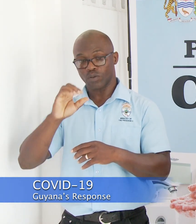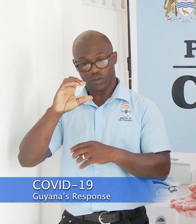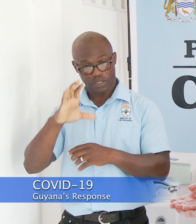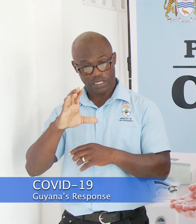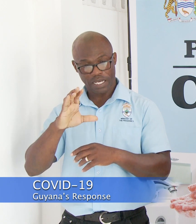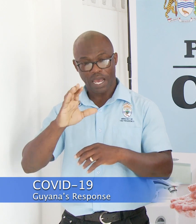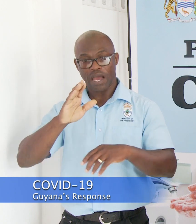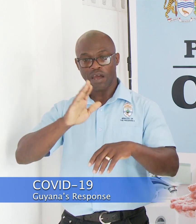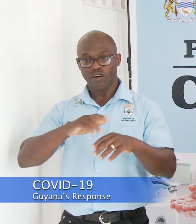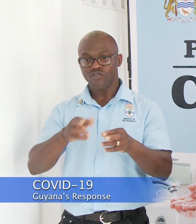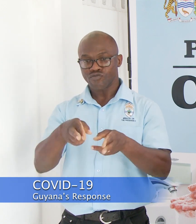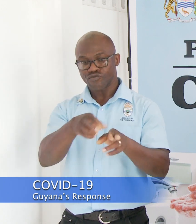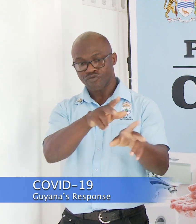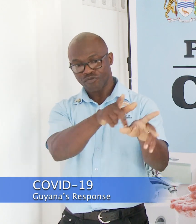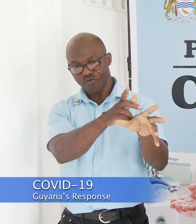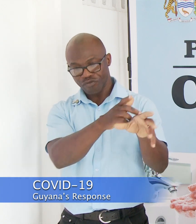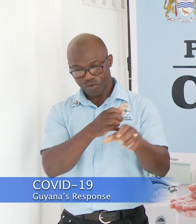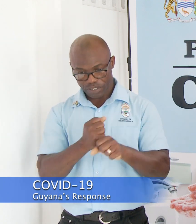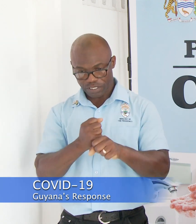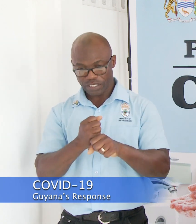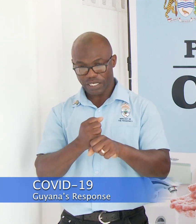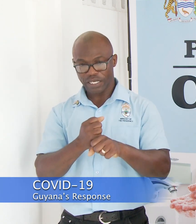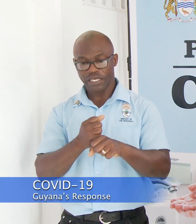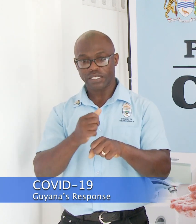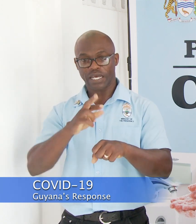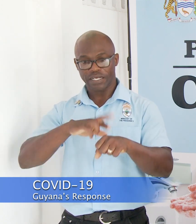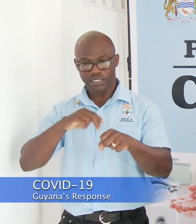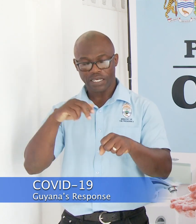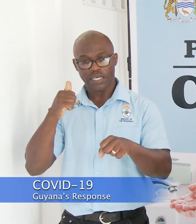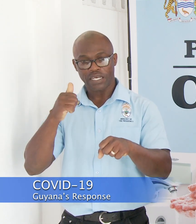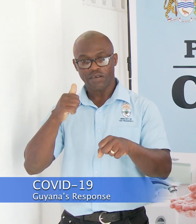several calls about a positive case